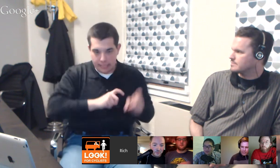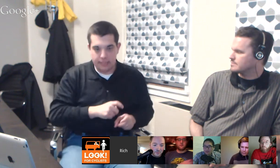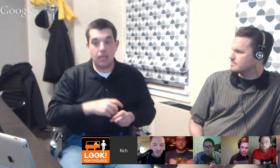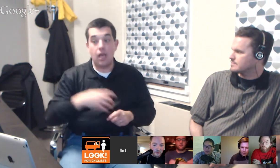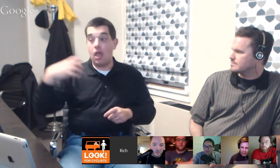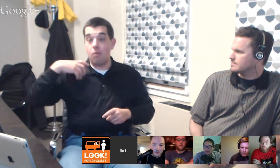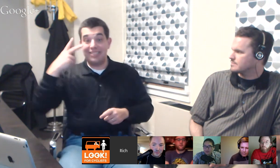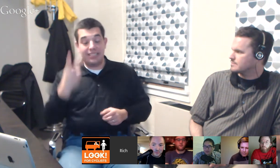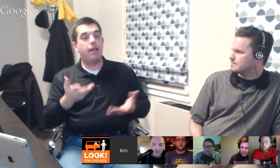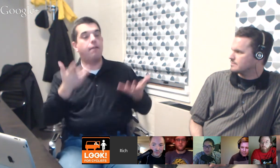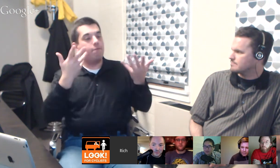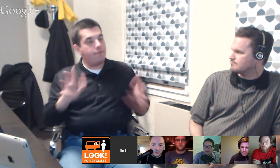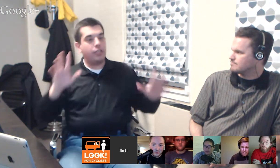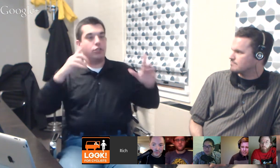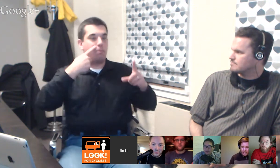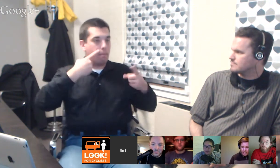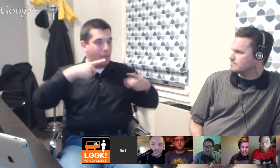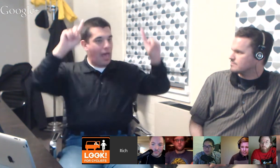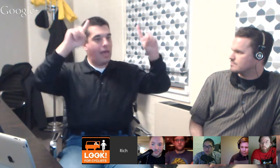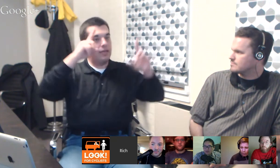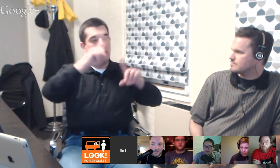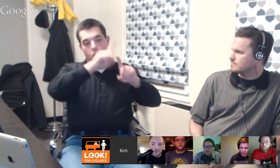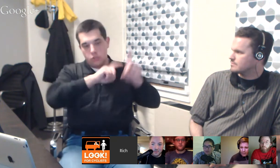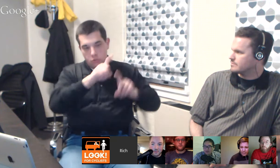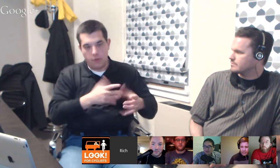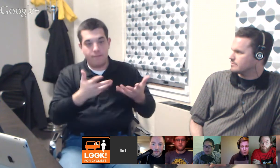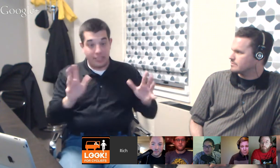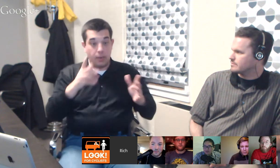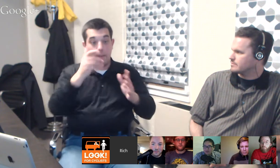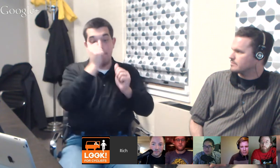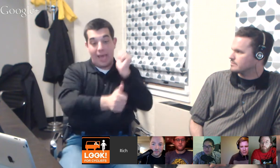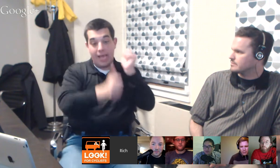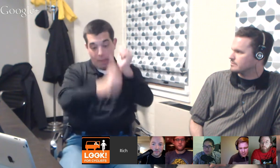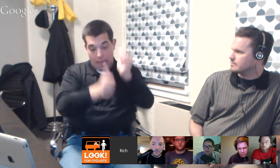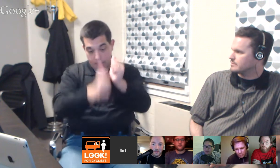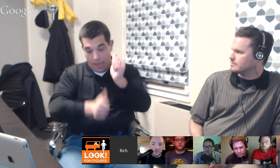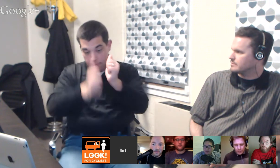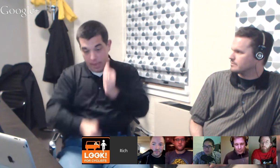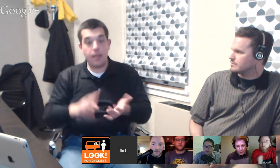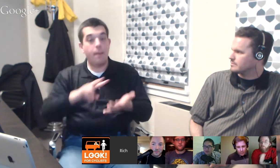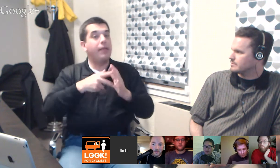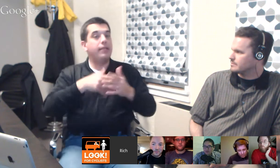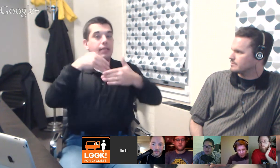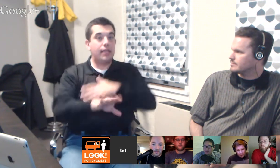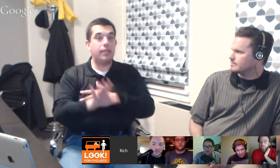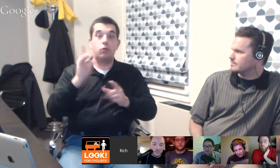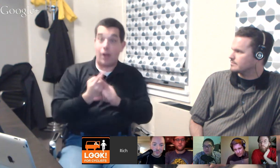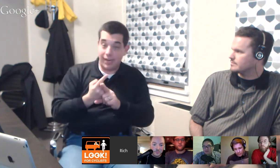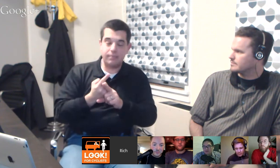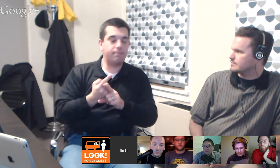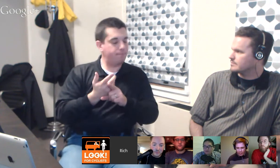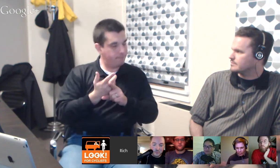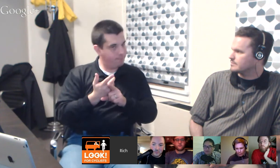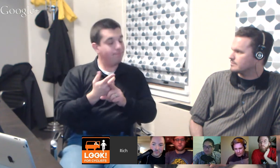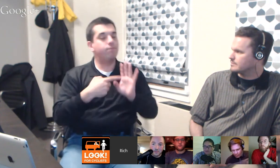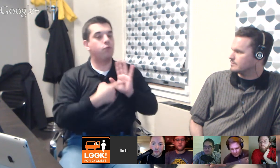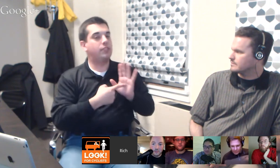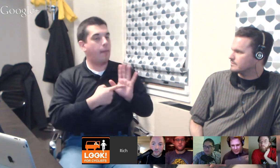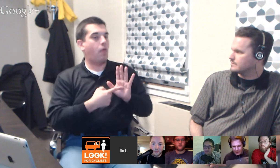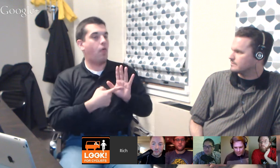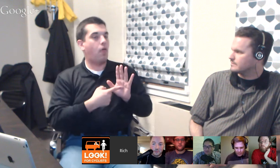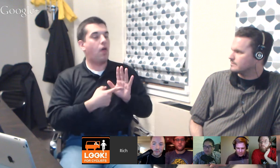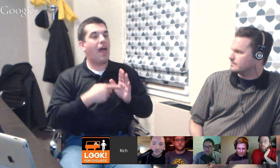sees that I ran these automated tests and they all pass, then we must be accessible. But for example,